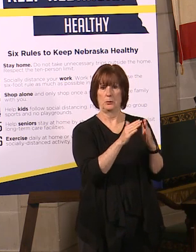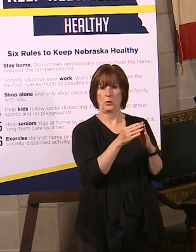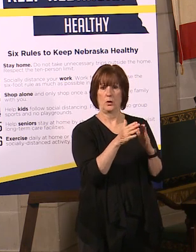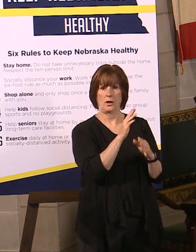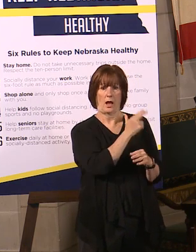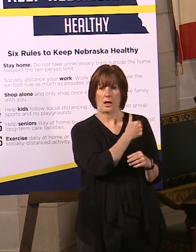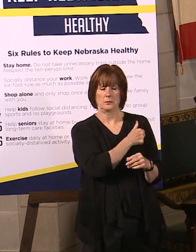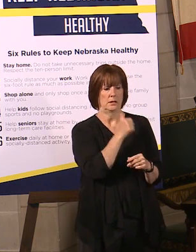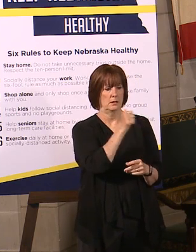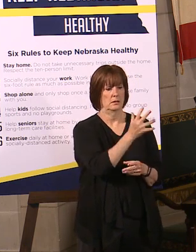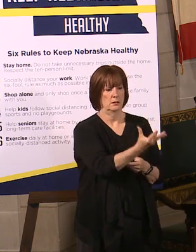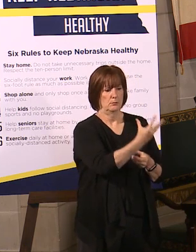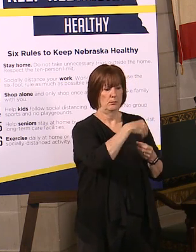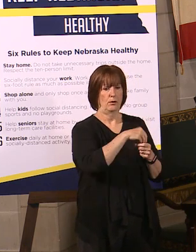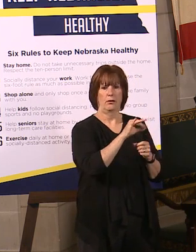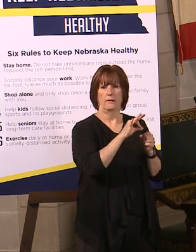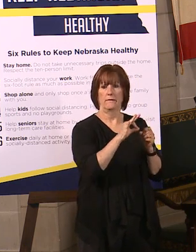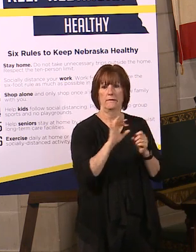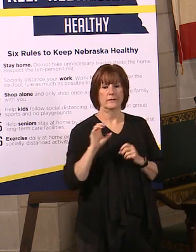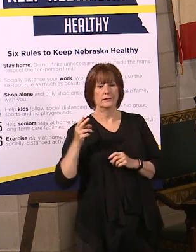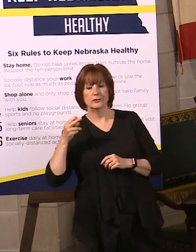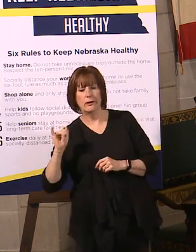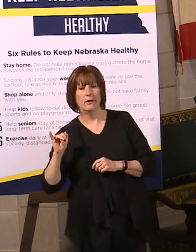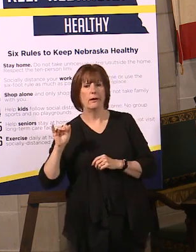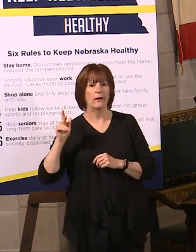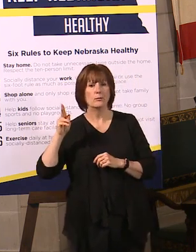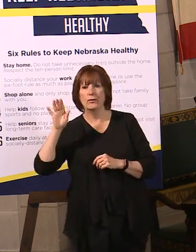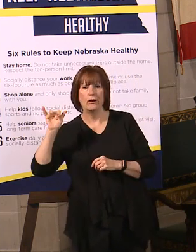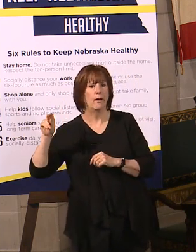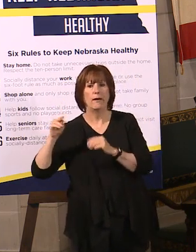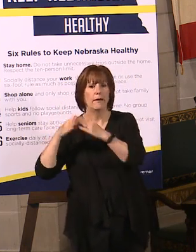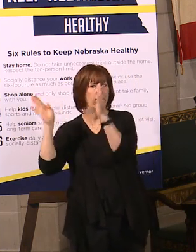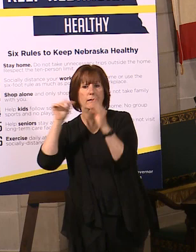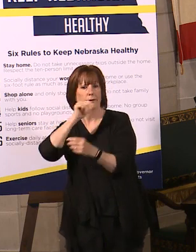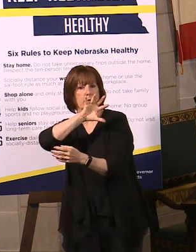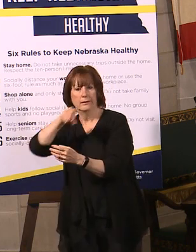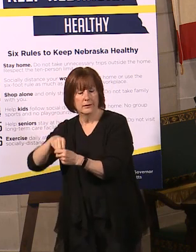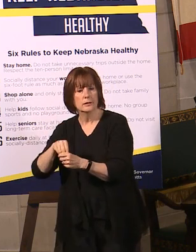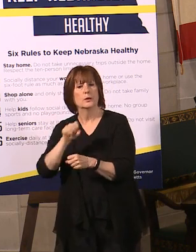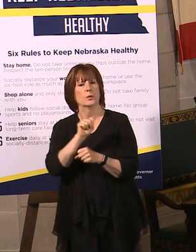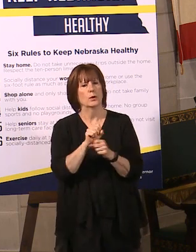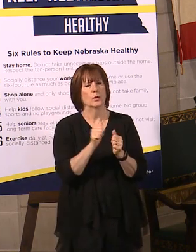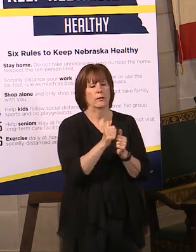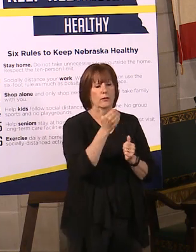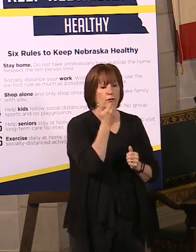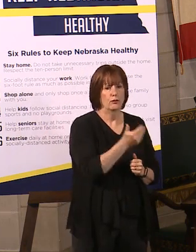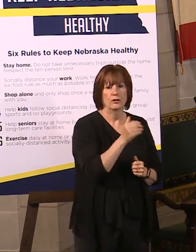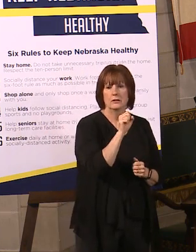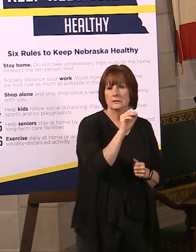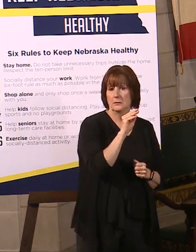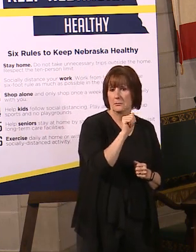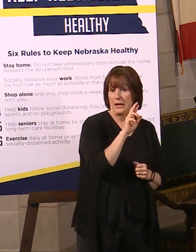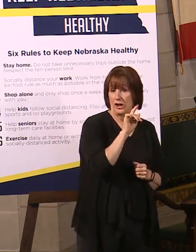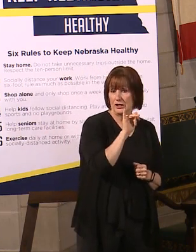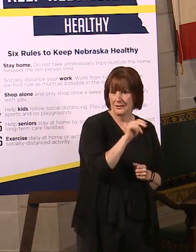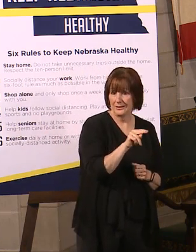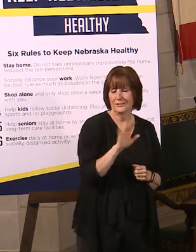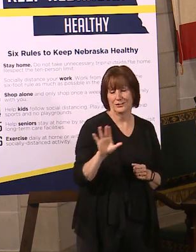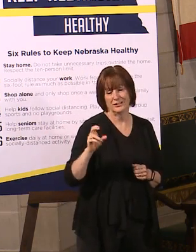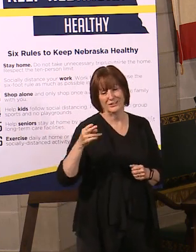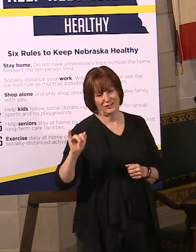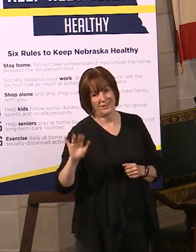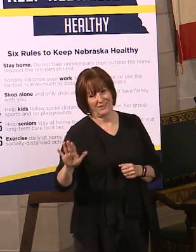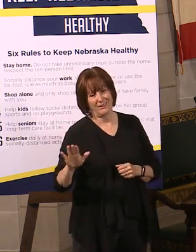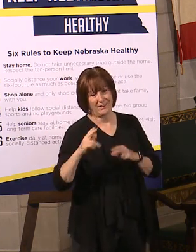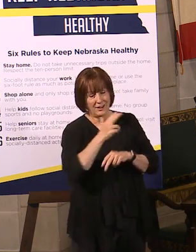not a part of a wider healthcare system. So we've worked with Good Samaritan Hospital, another CHI, right, in